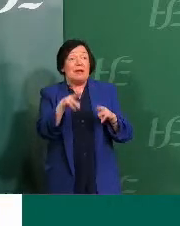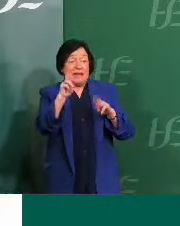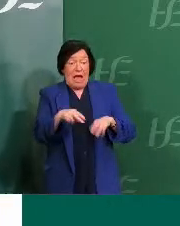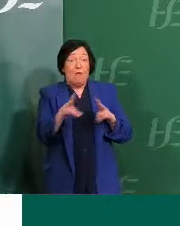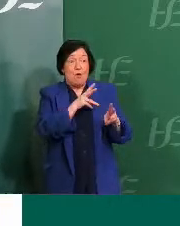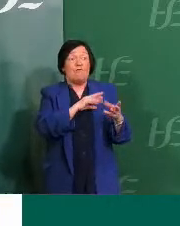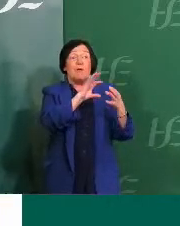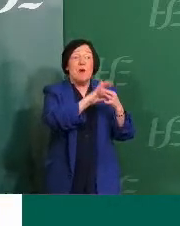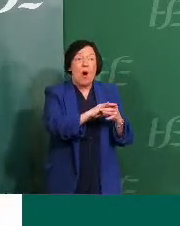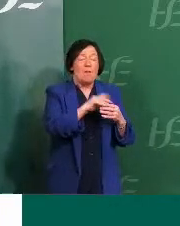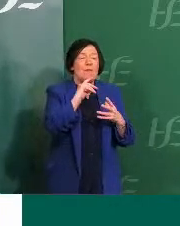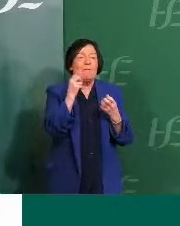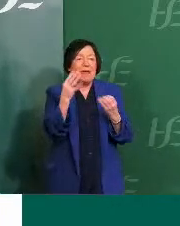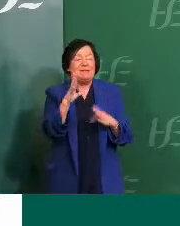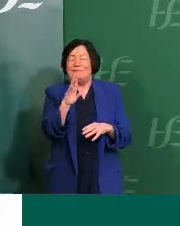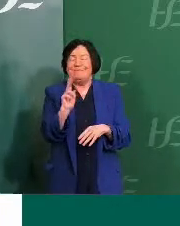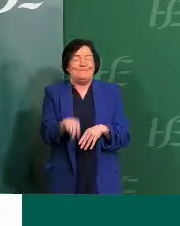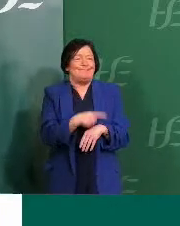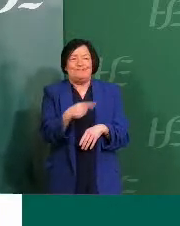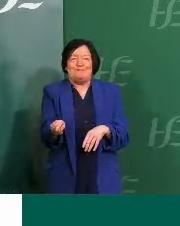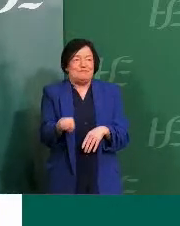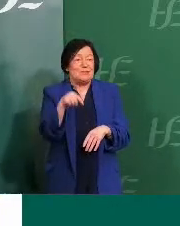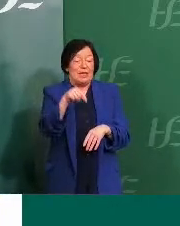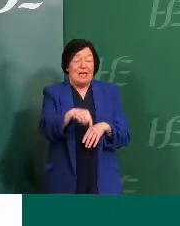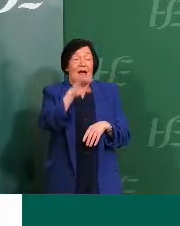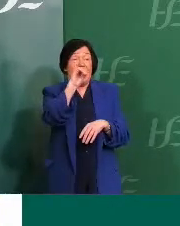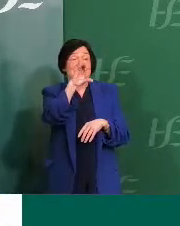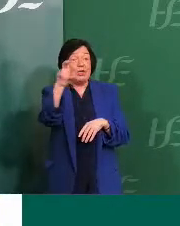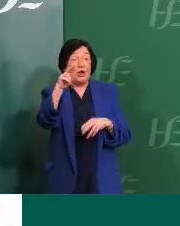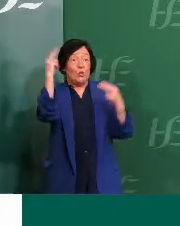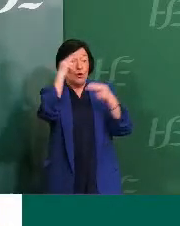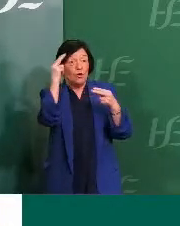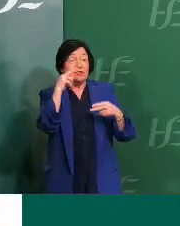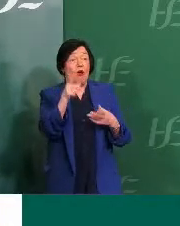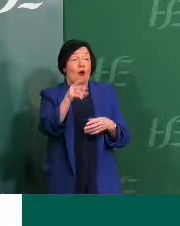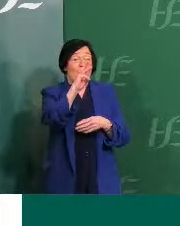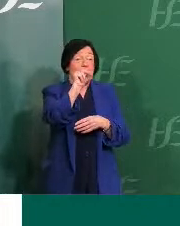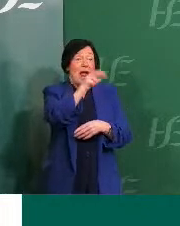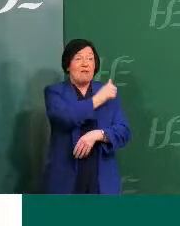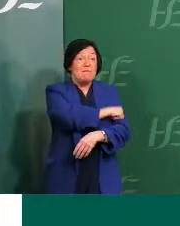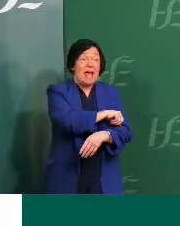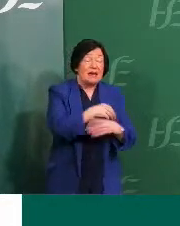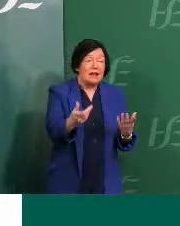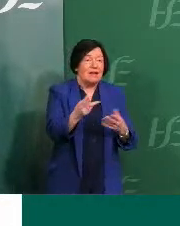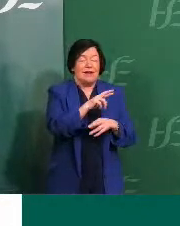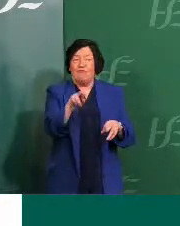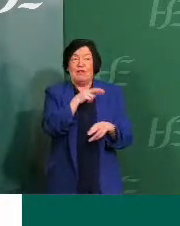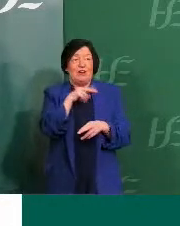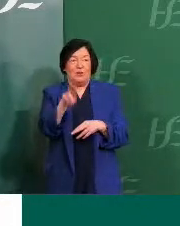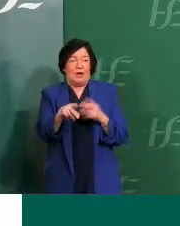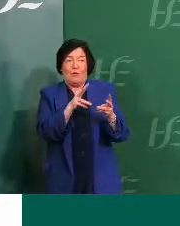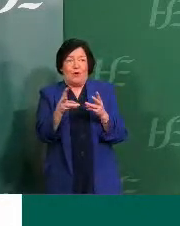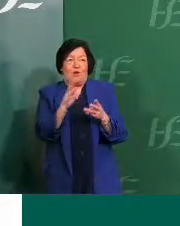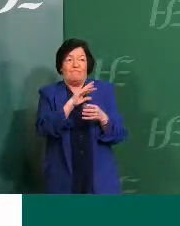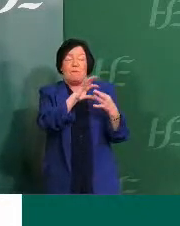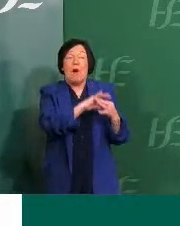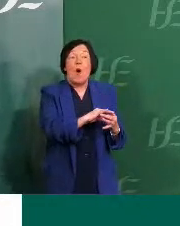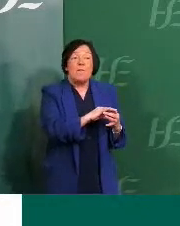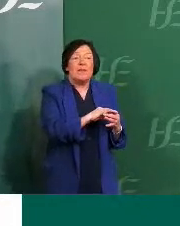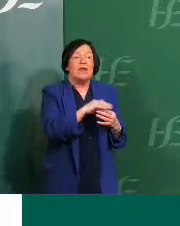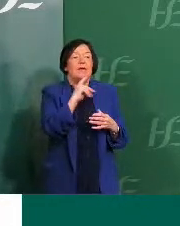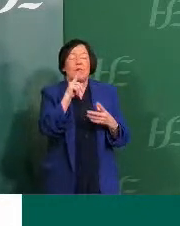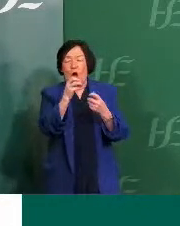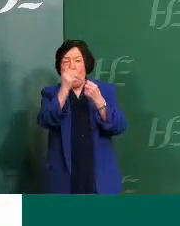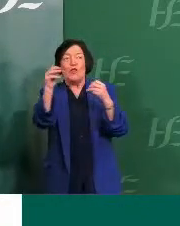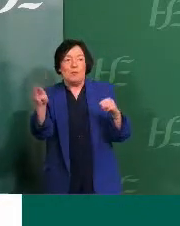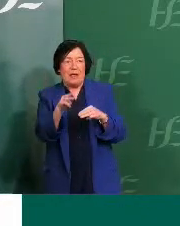from home, but in fact many can't. So for example, if you're an ICU nurse or a paramedic, there's not really a lot for you to be doing working from home, whereas there